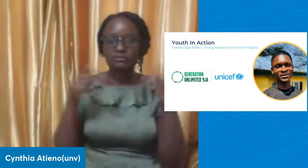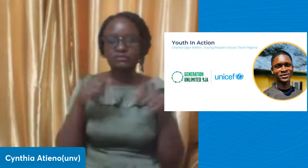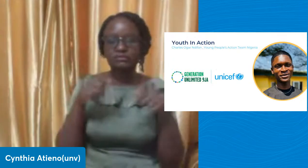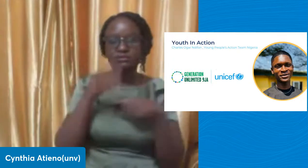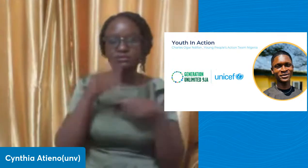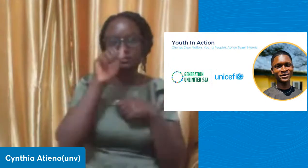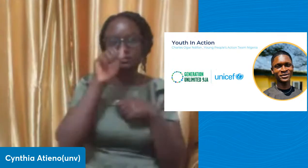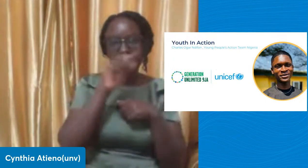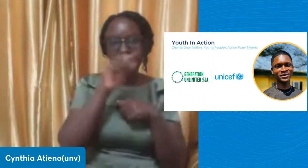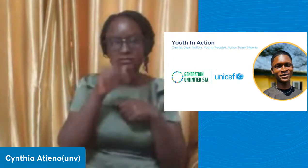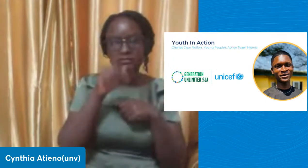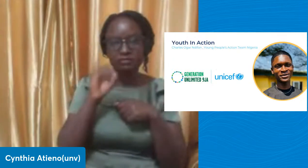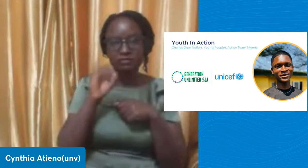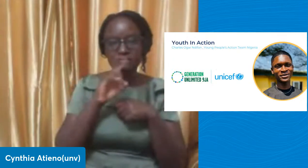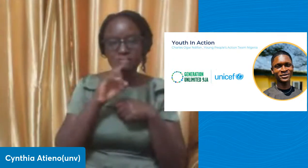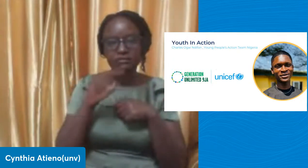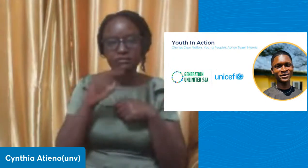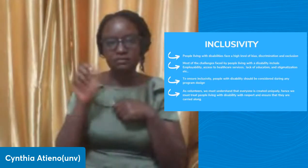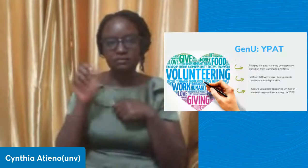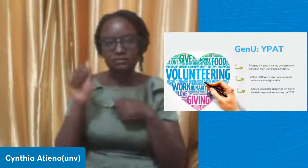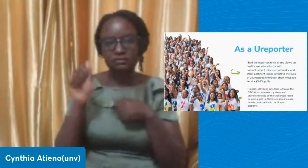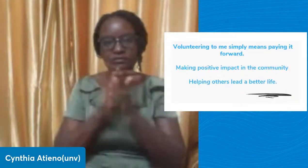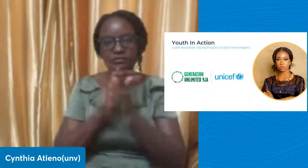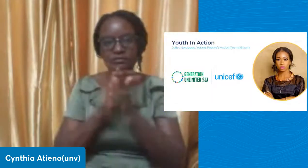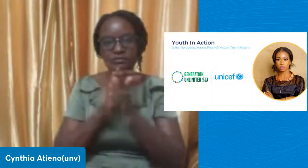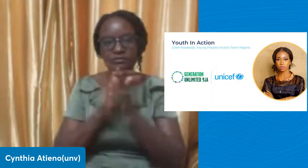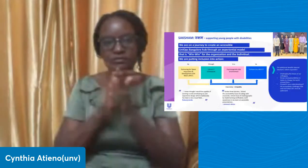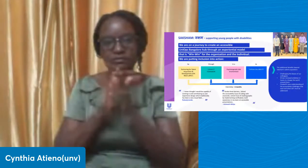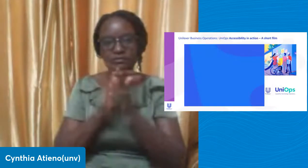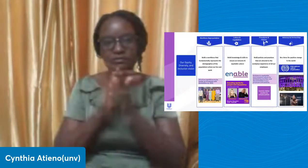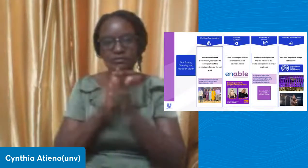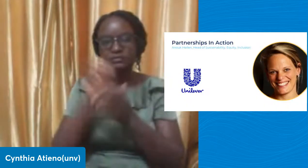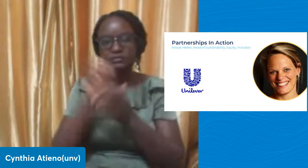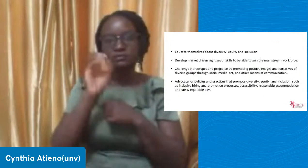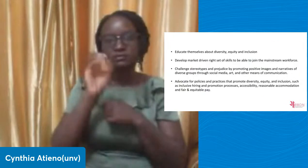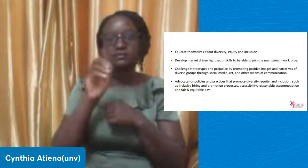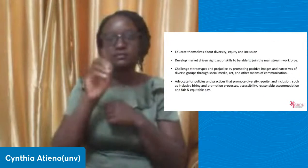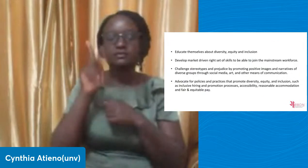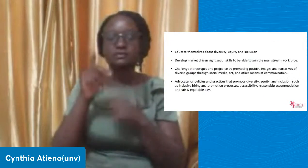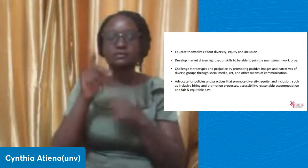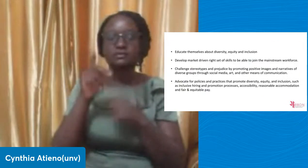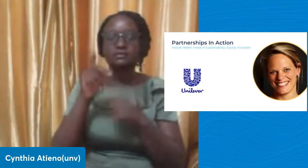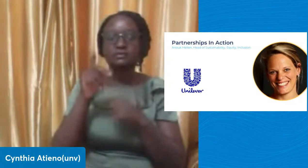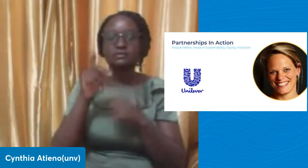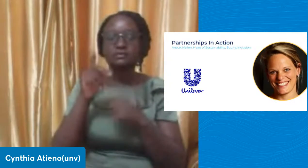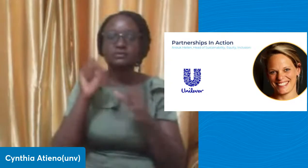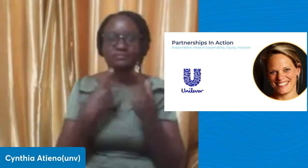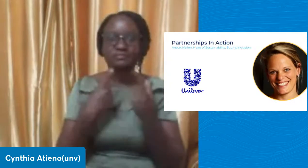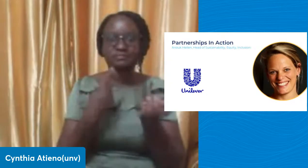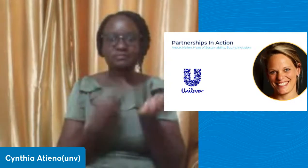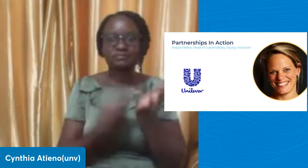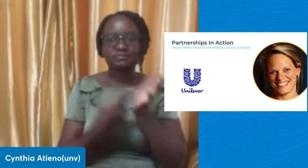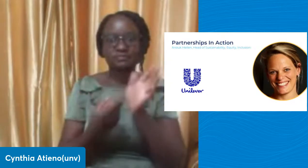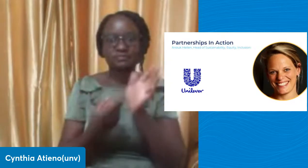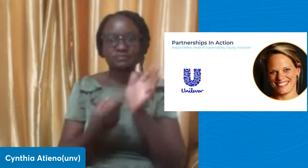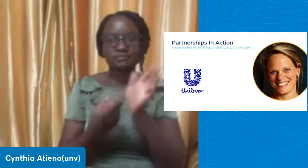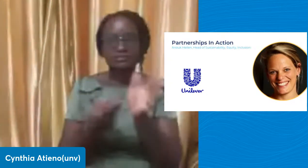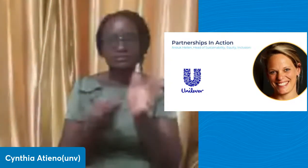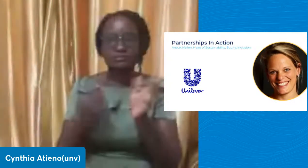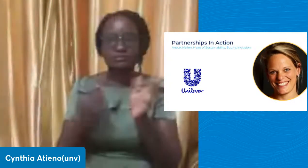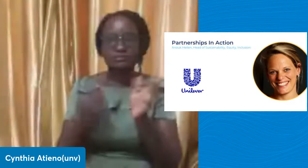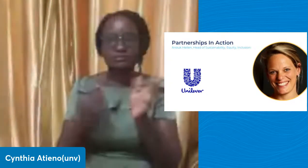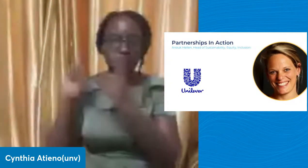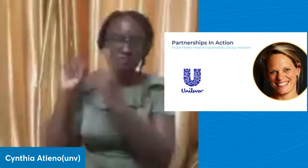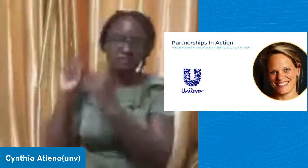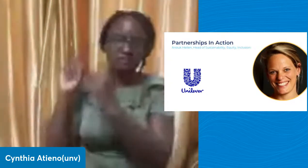will talk about a little bit about UNVolunteer's work on disability inclusion. And then after that, we move on to a